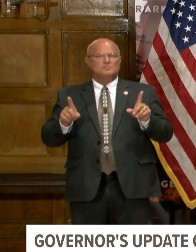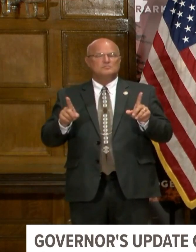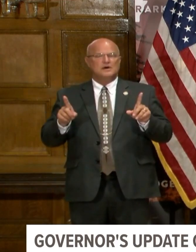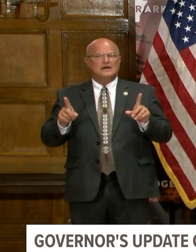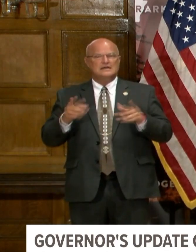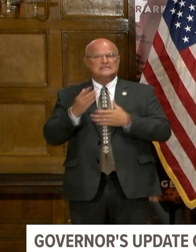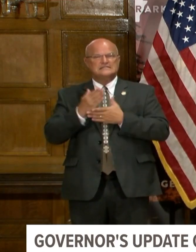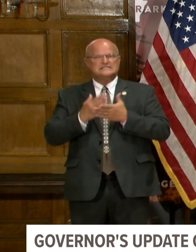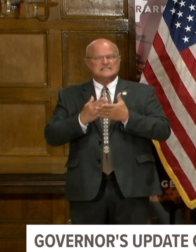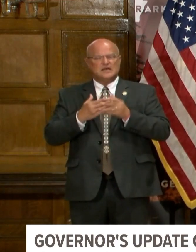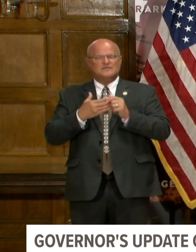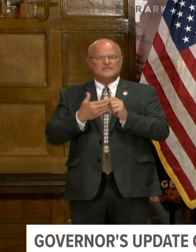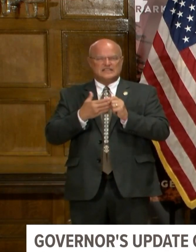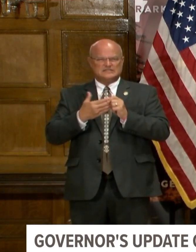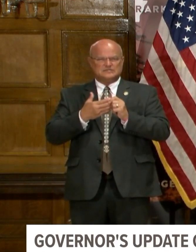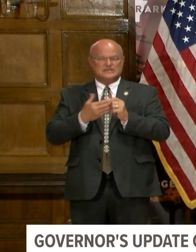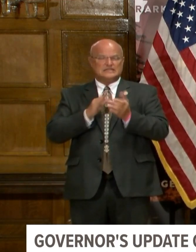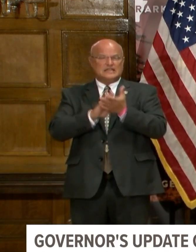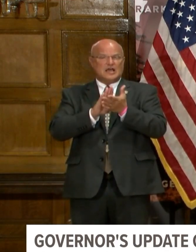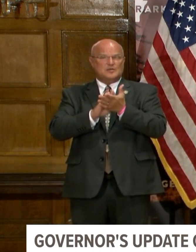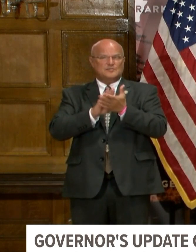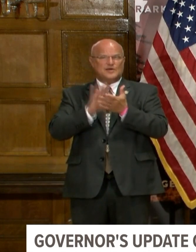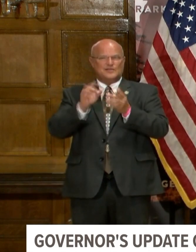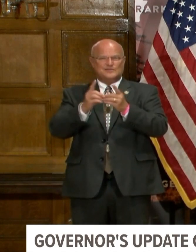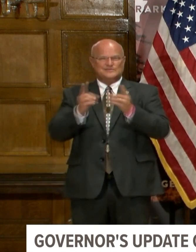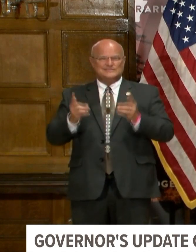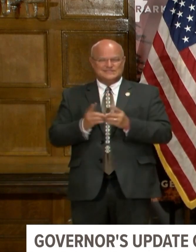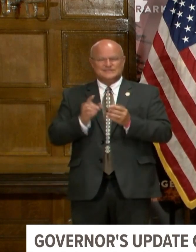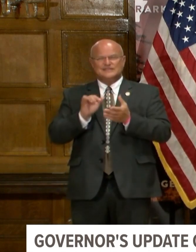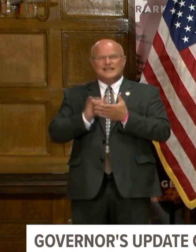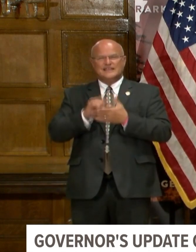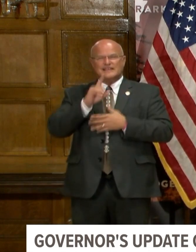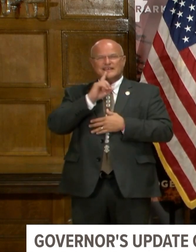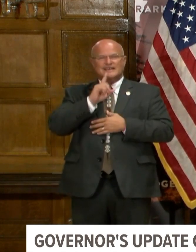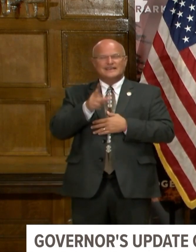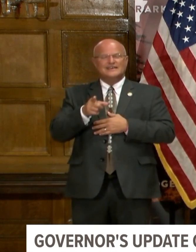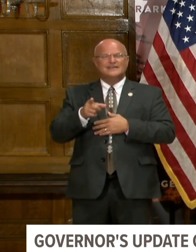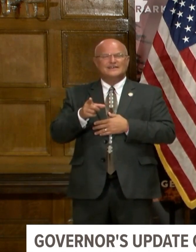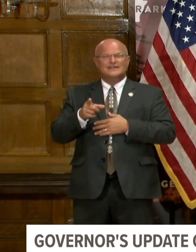is some flexibility, and I applaud those districts that are